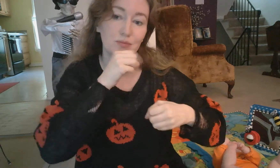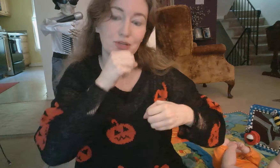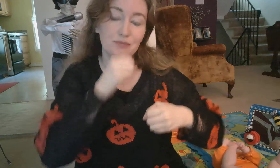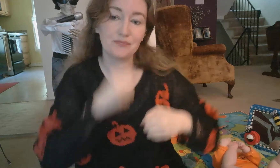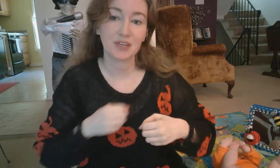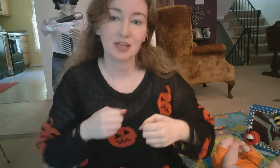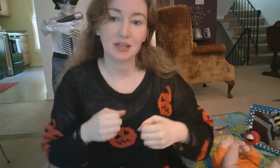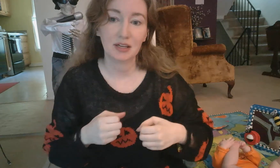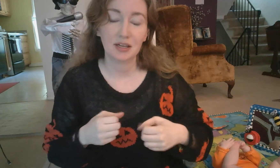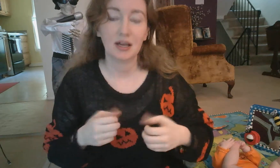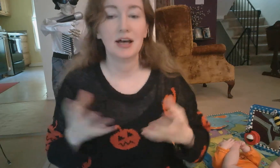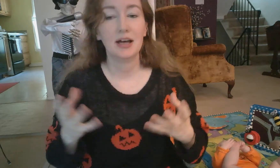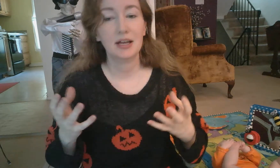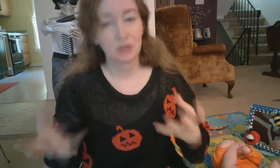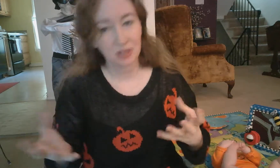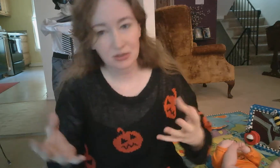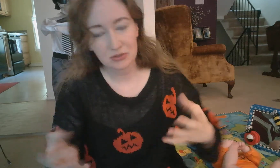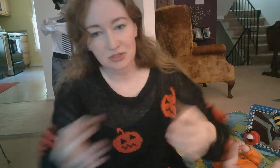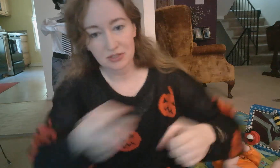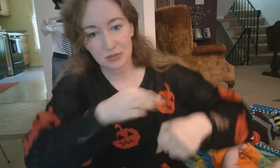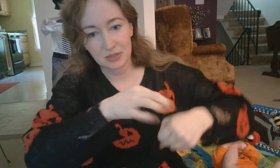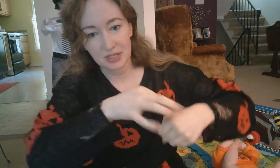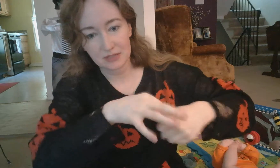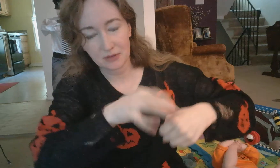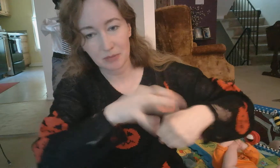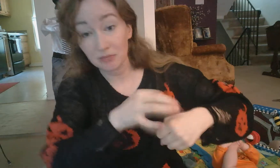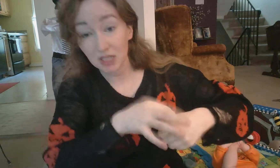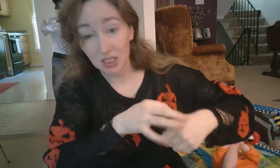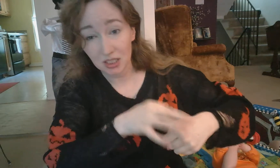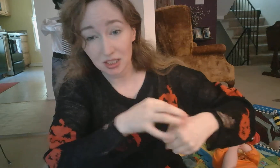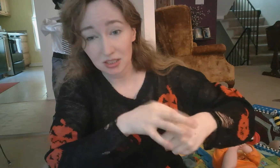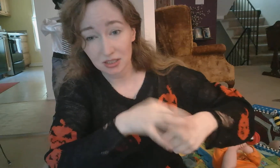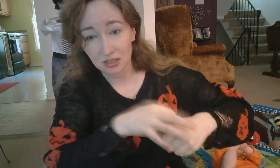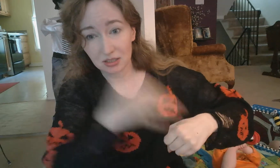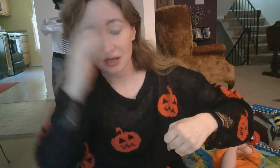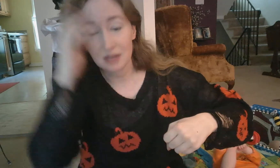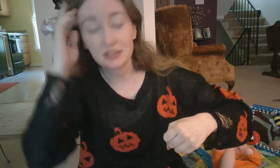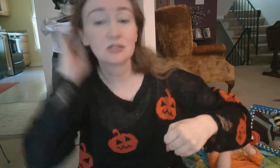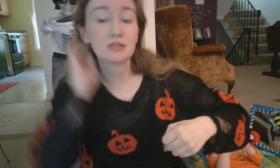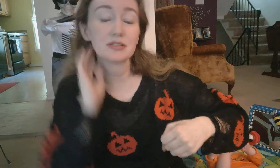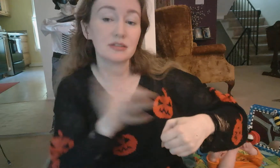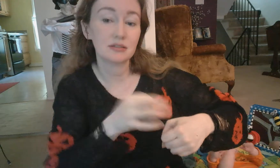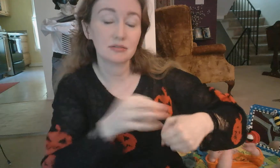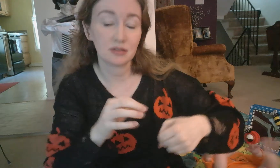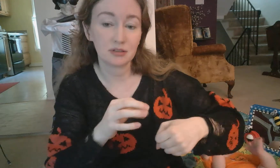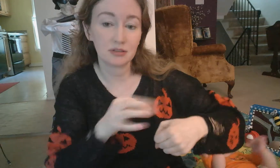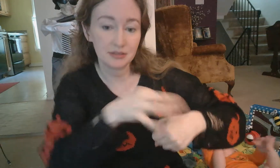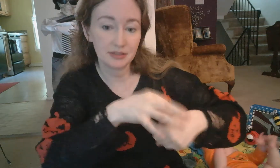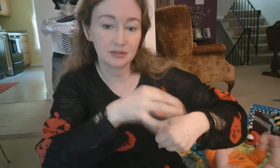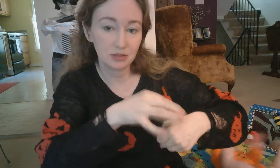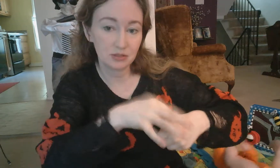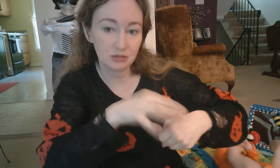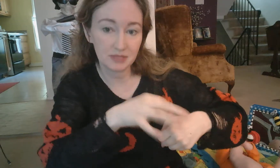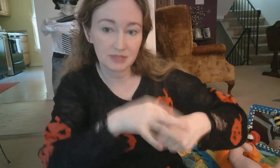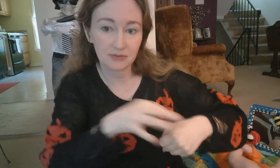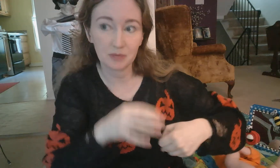pumpkin. You can also just do this for pumpkin. Our teacher said you can do this for